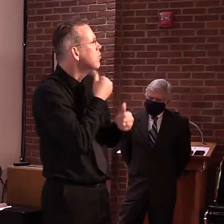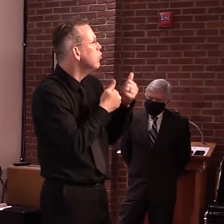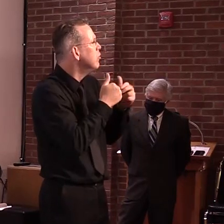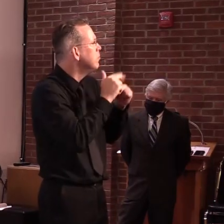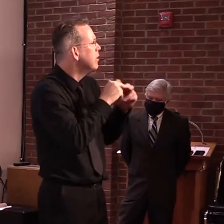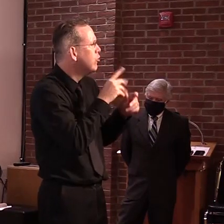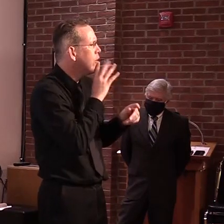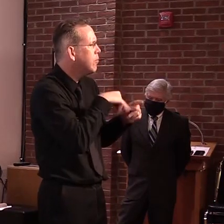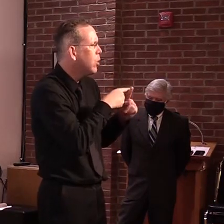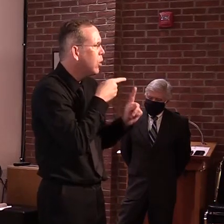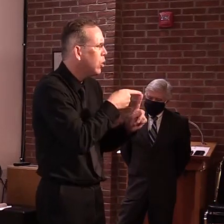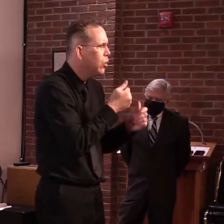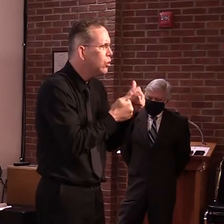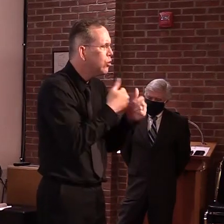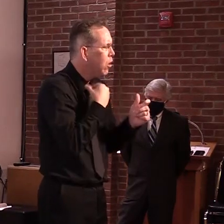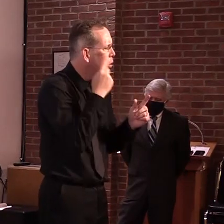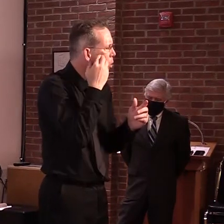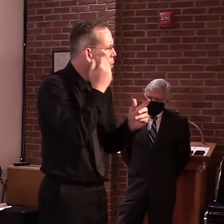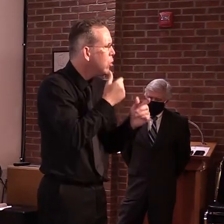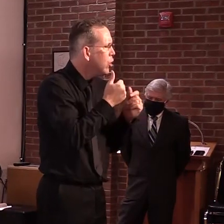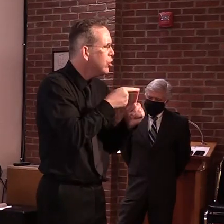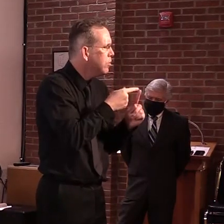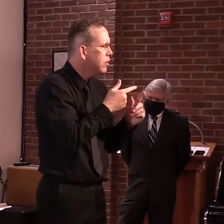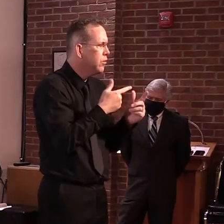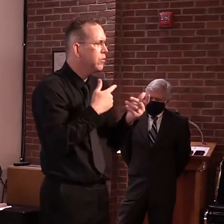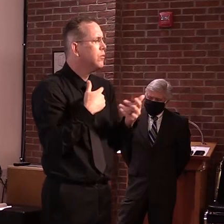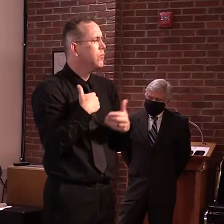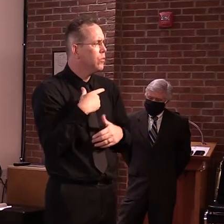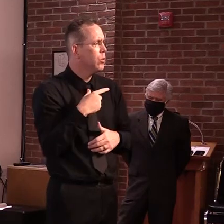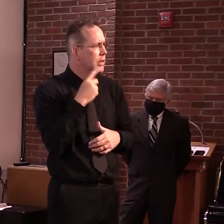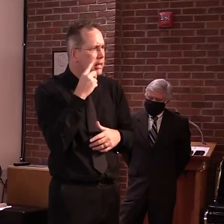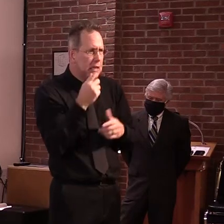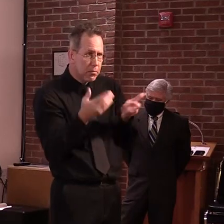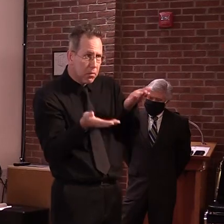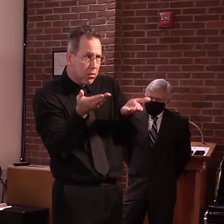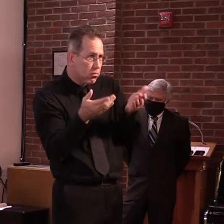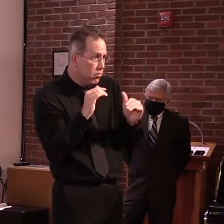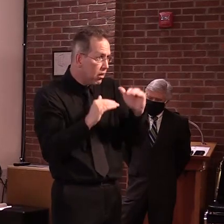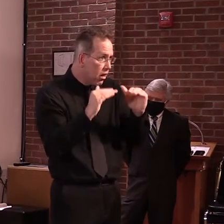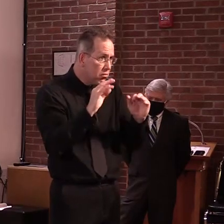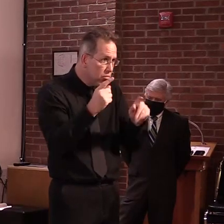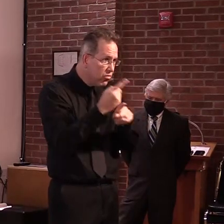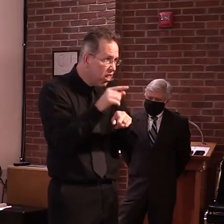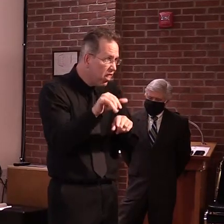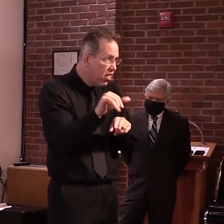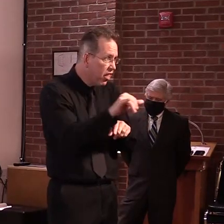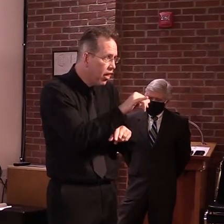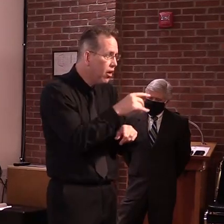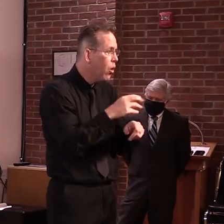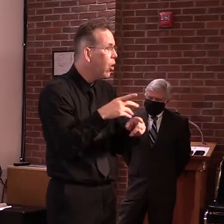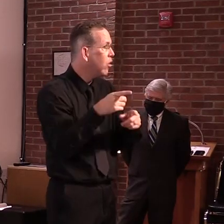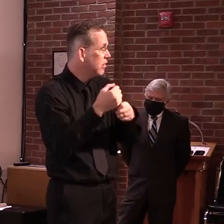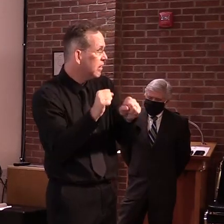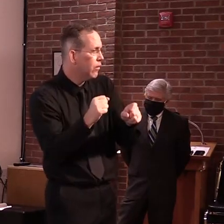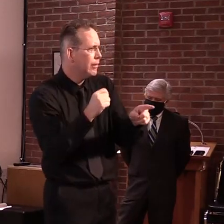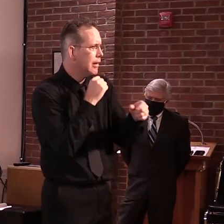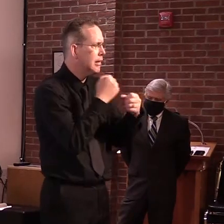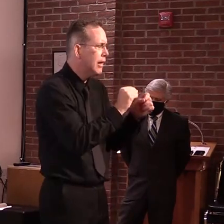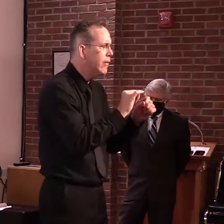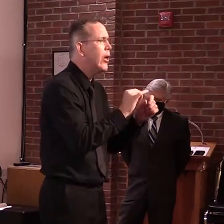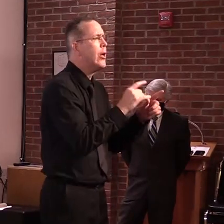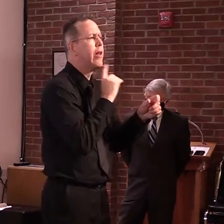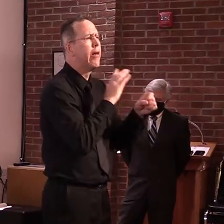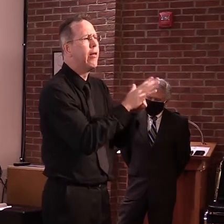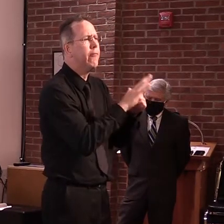we are trying to balance the safety of our employees and those who interact with our employees, and following